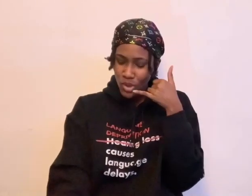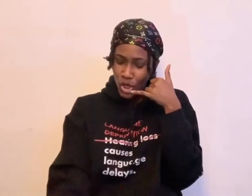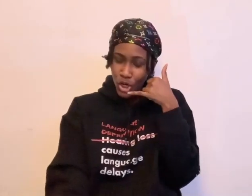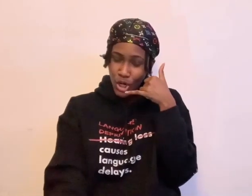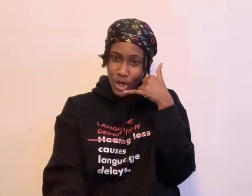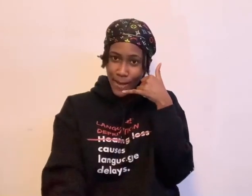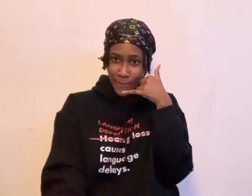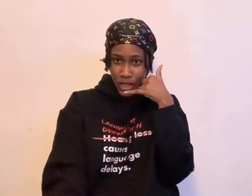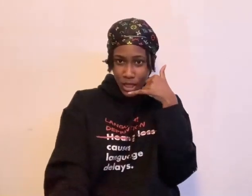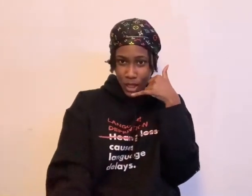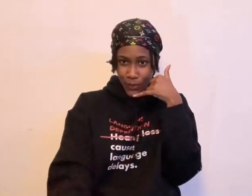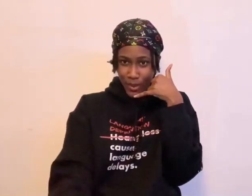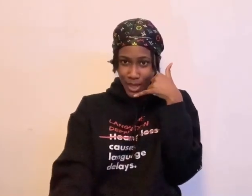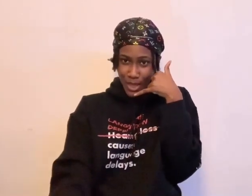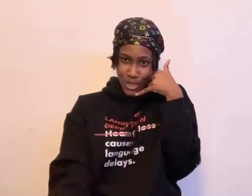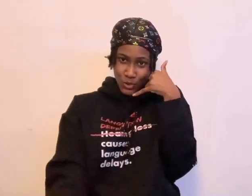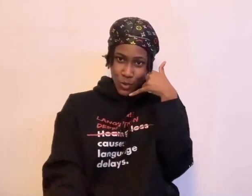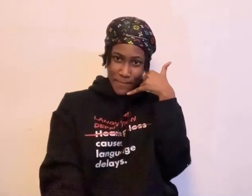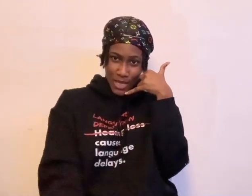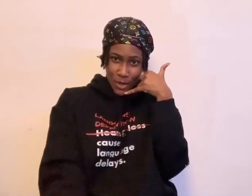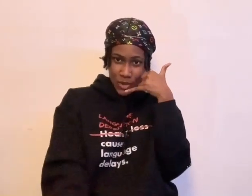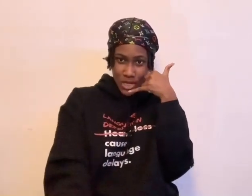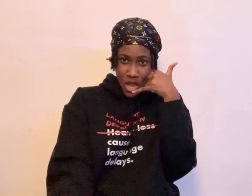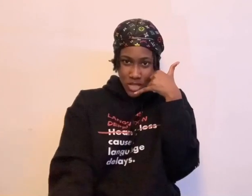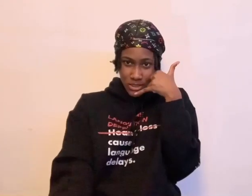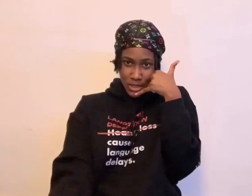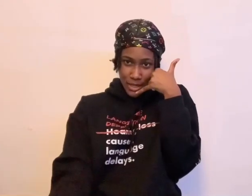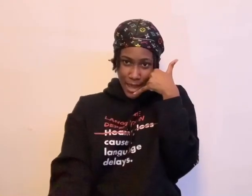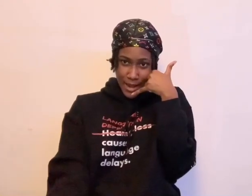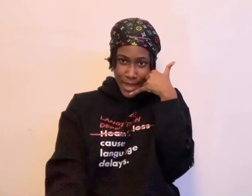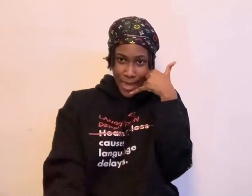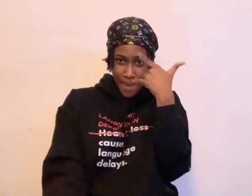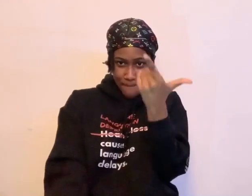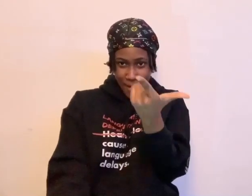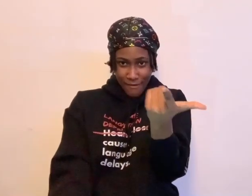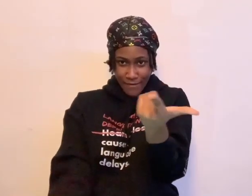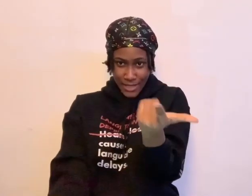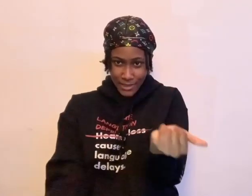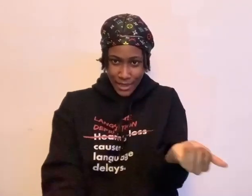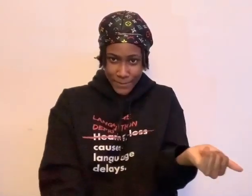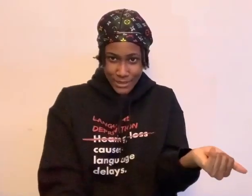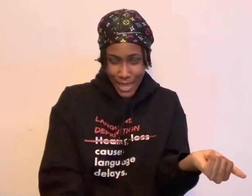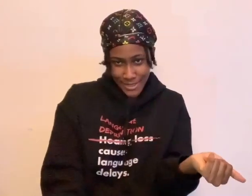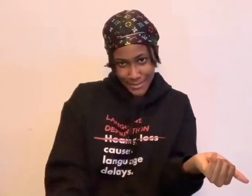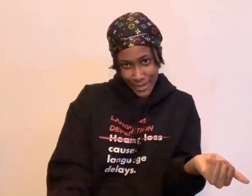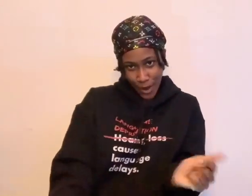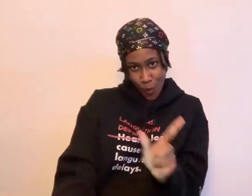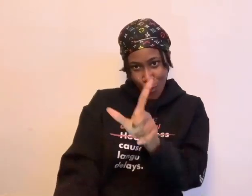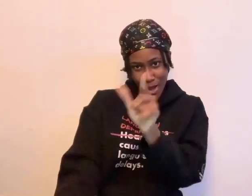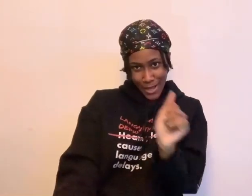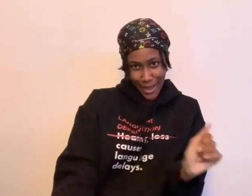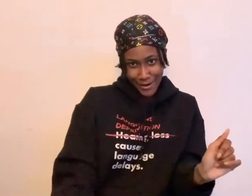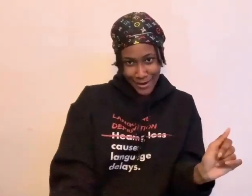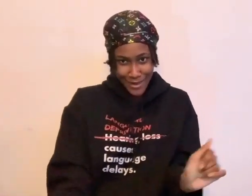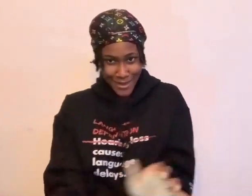Girl, I put it for you here. So I'm playing with it till I get there. My fat take a picture and send it when I get there, you know.